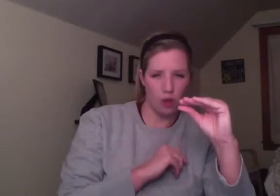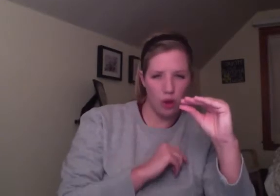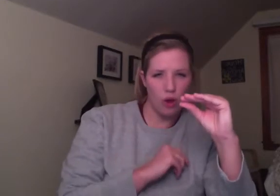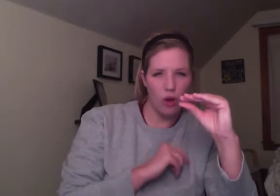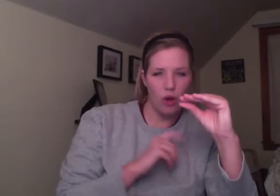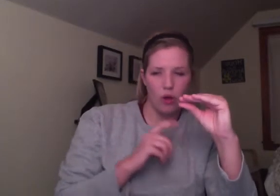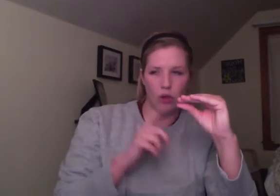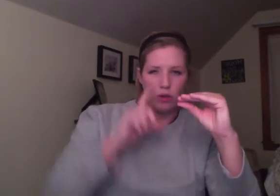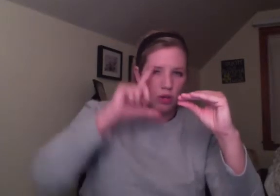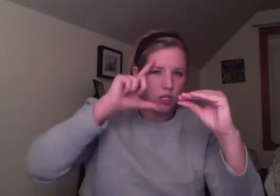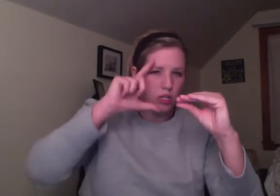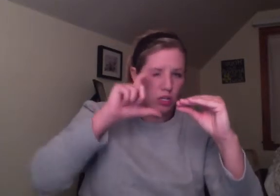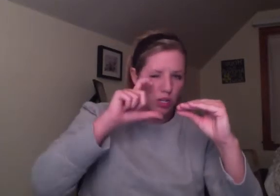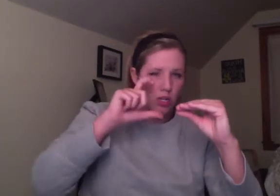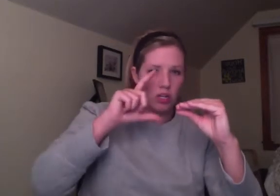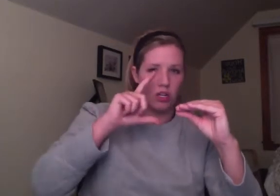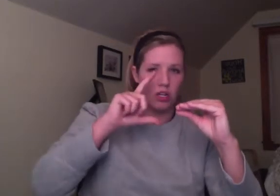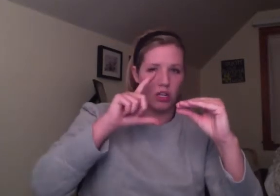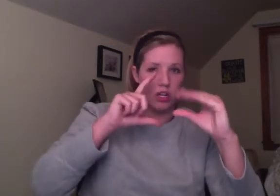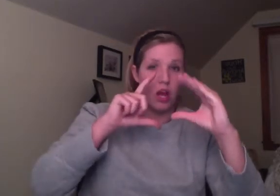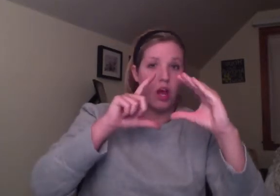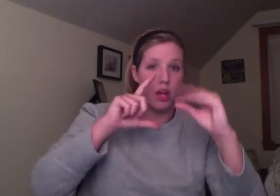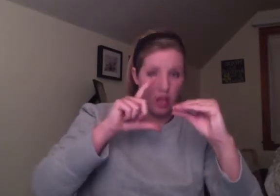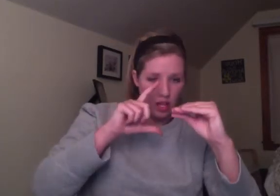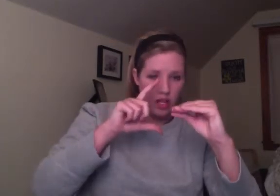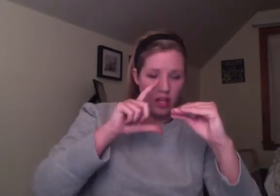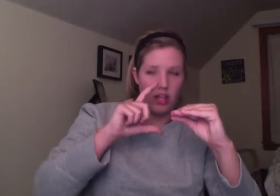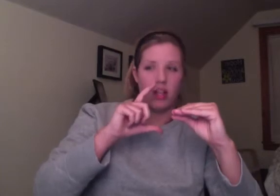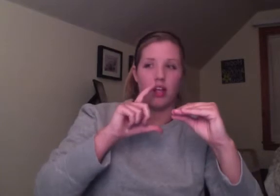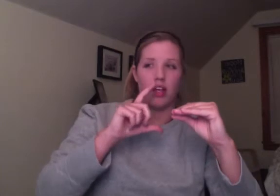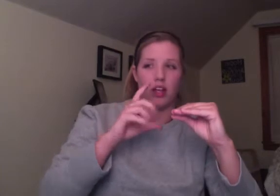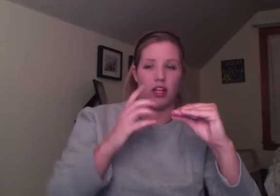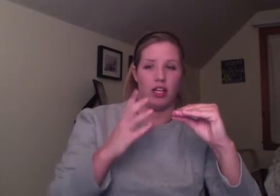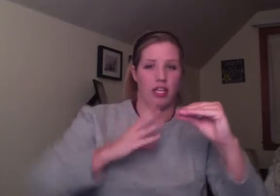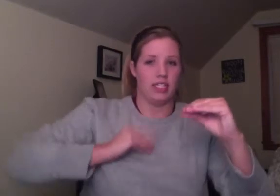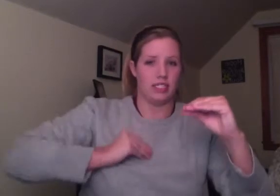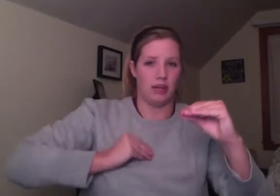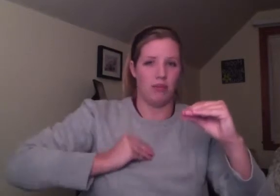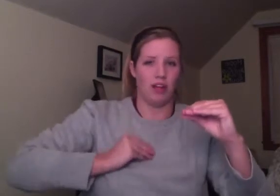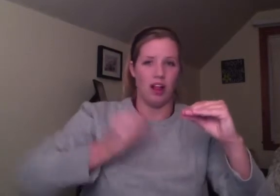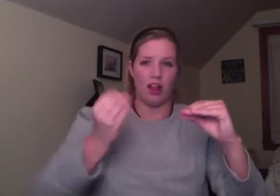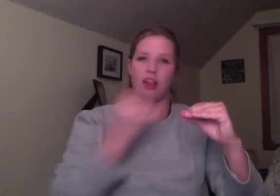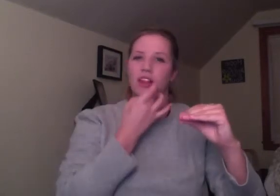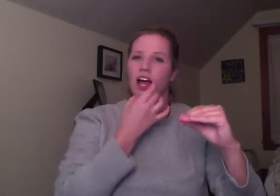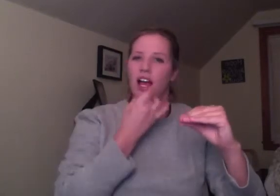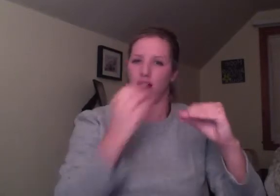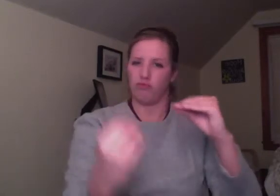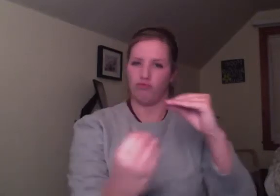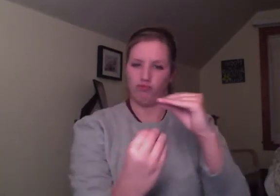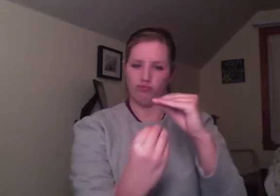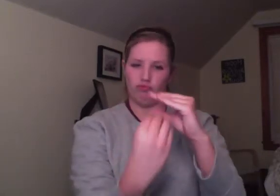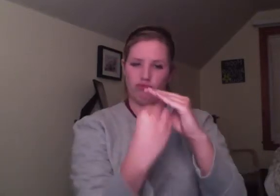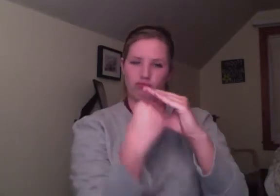photograph, the eyelid opens and closes, allowing light to come in, which exposes the photograph. So at night, if you leave the shutter